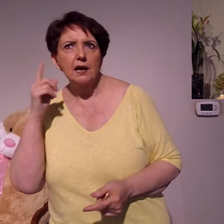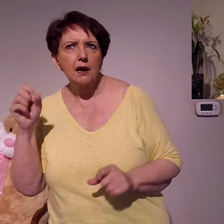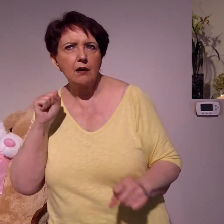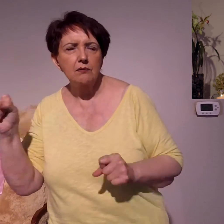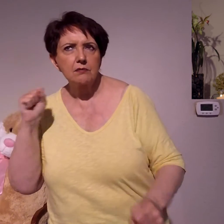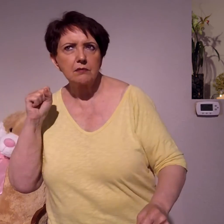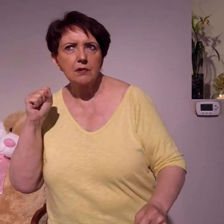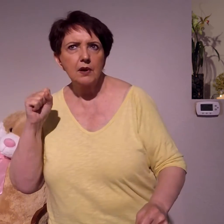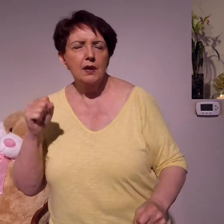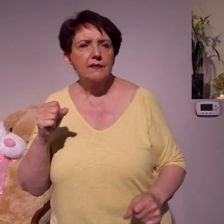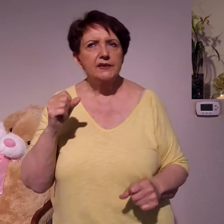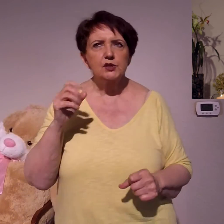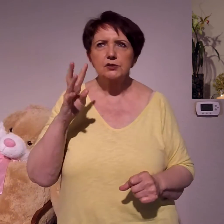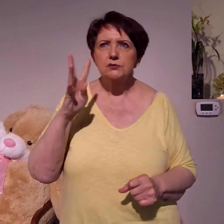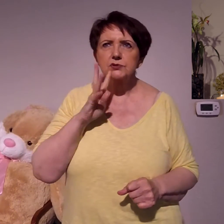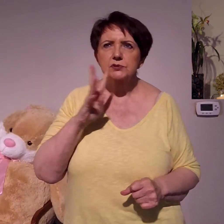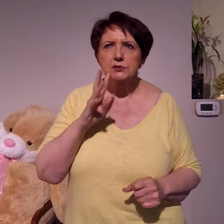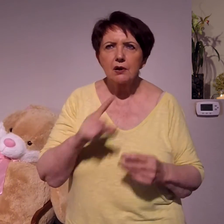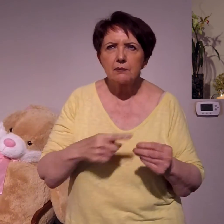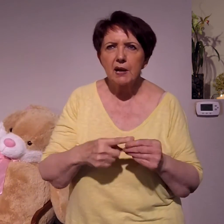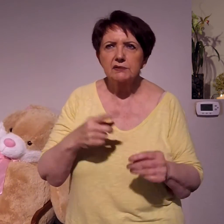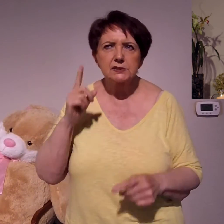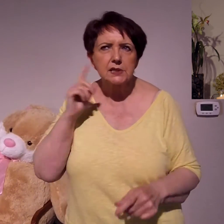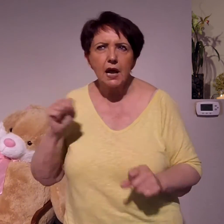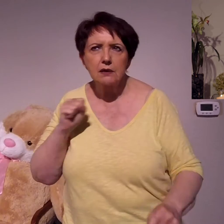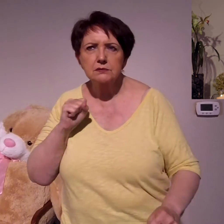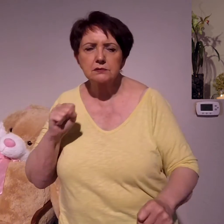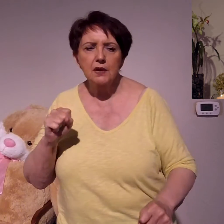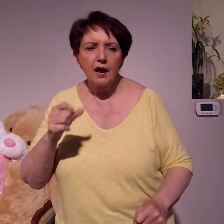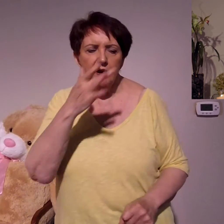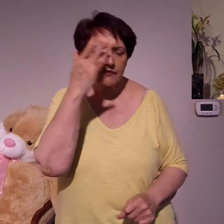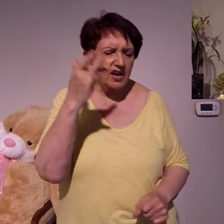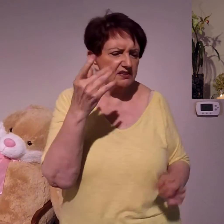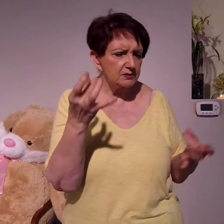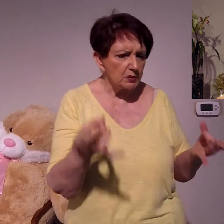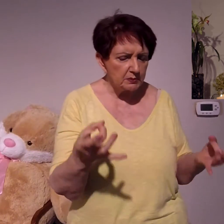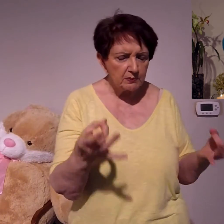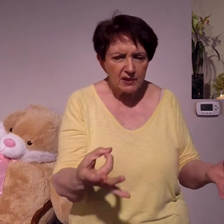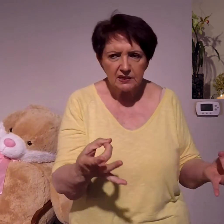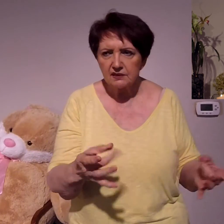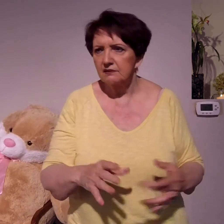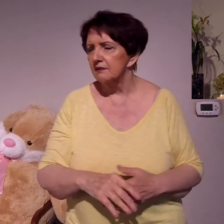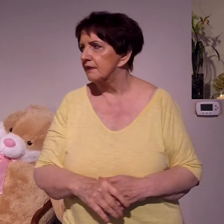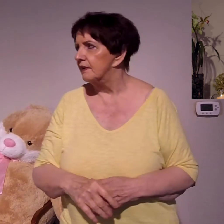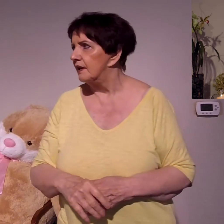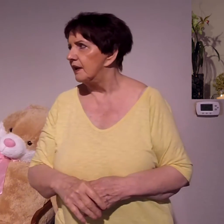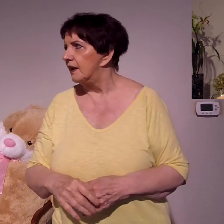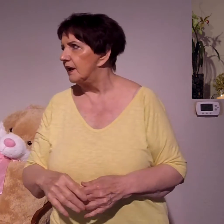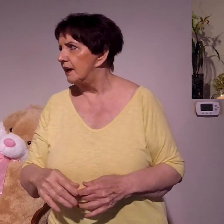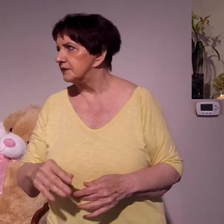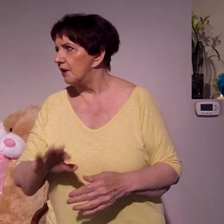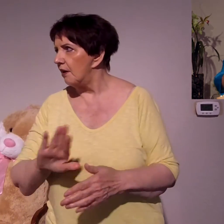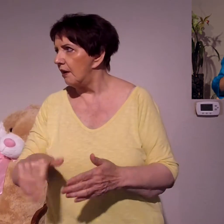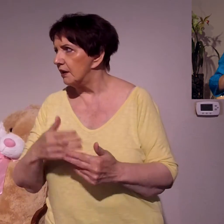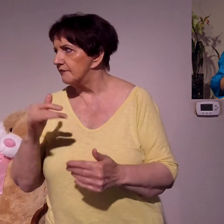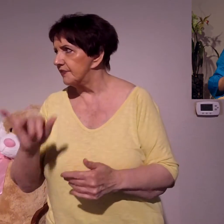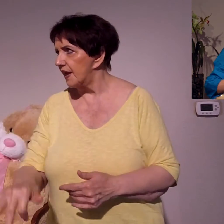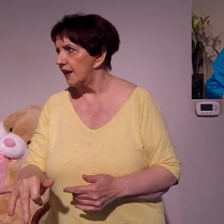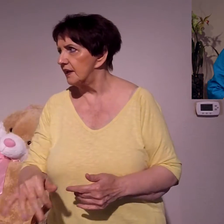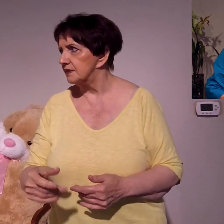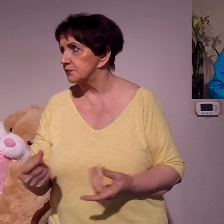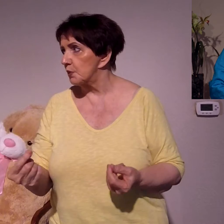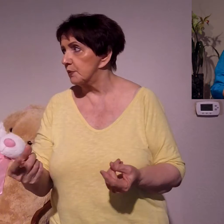by. And so when an average person had the brain scan, right, it went along, they were meditating, and then there was the